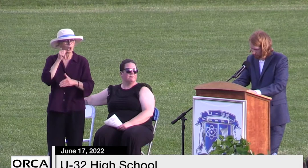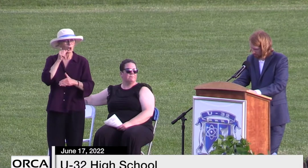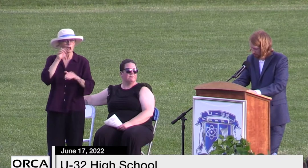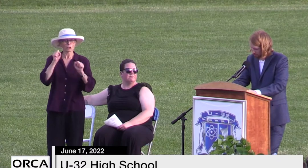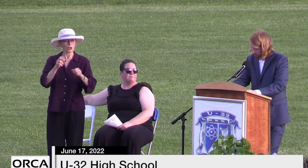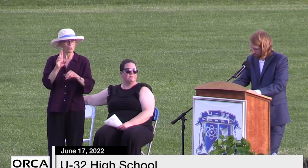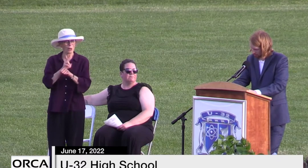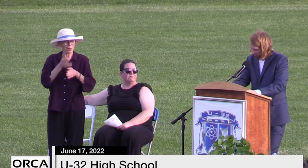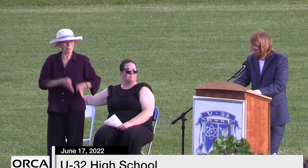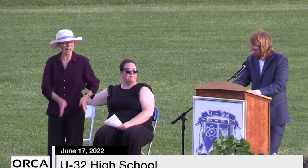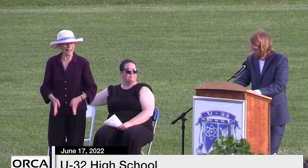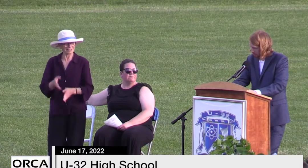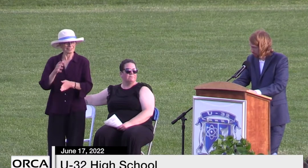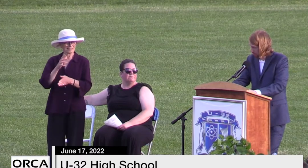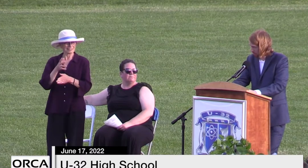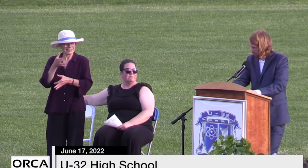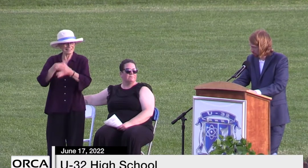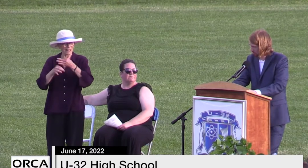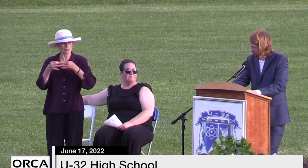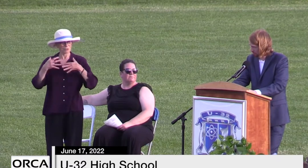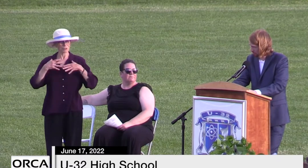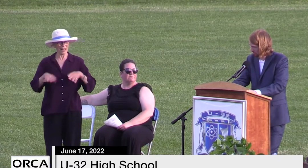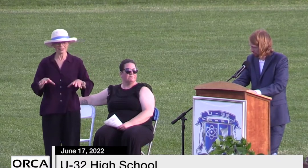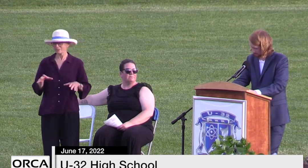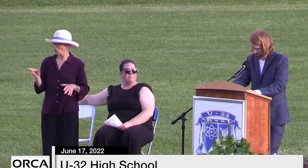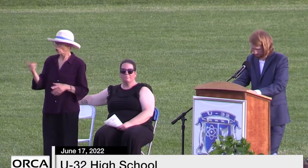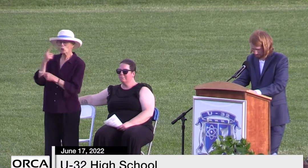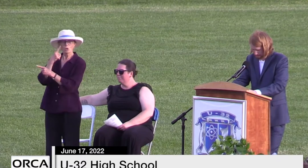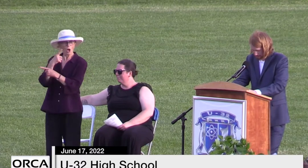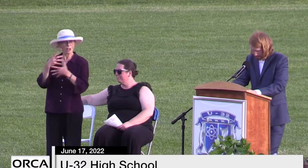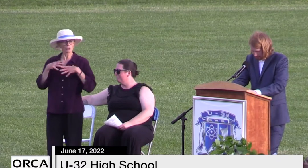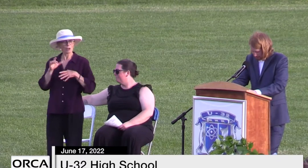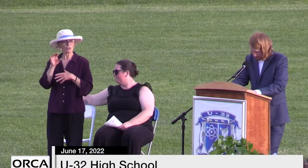wear pants instead of dresses. And you guys thought the dress code here sucked.